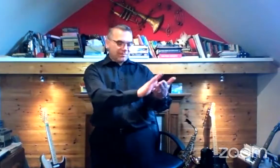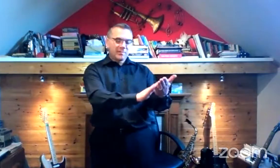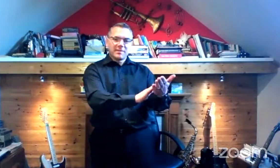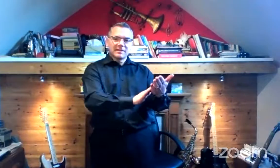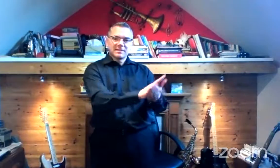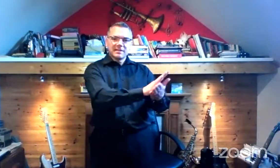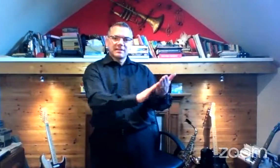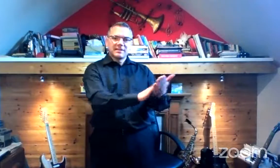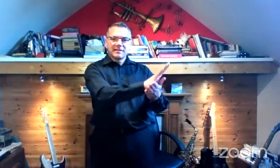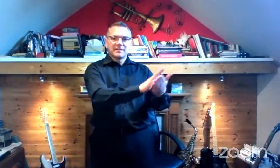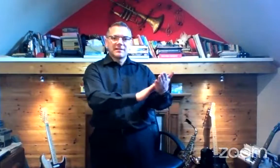Remember that?